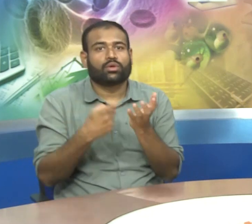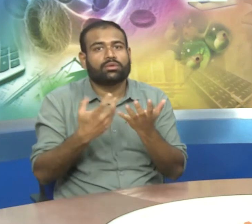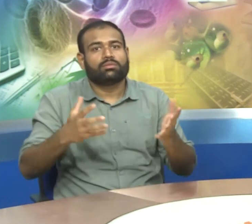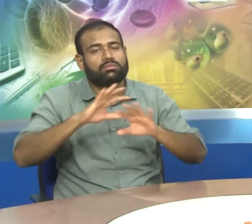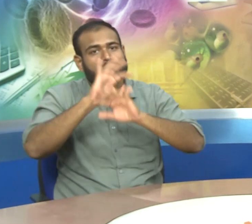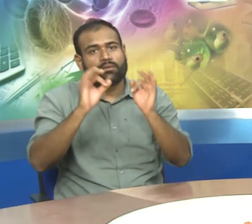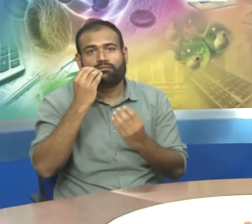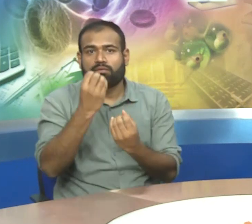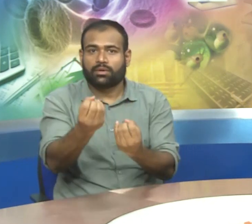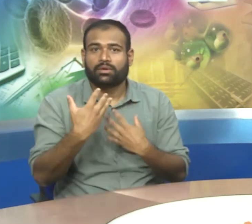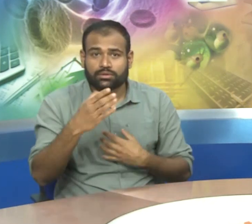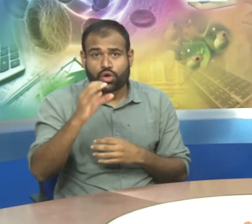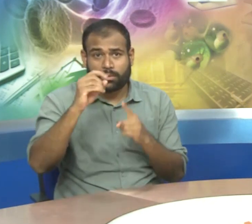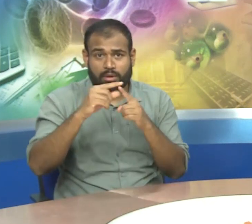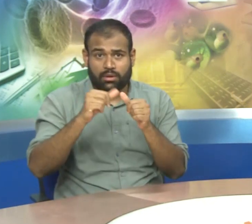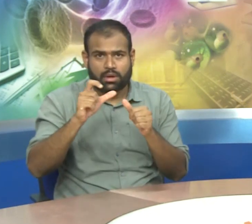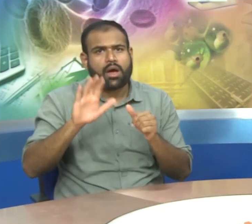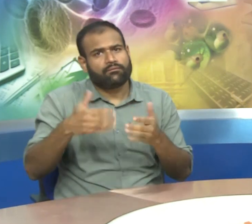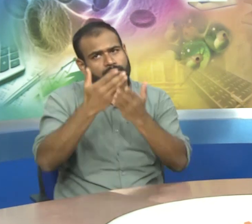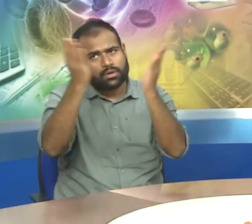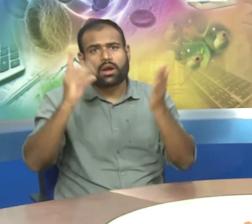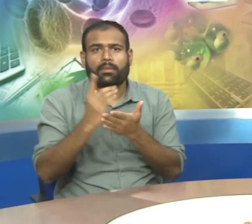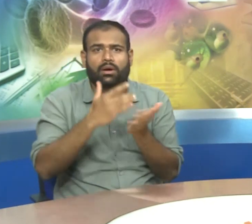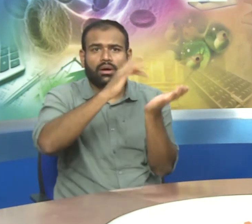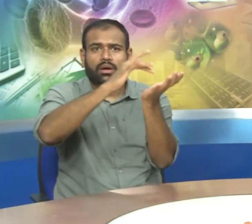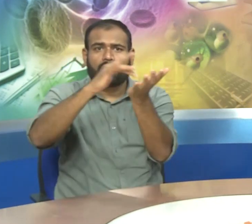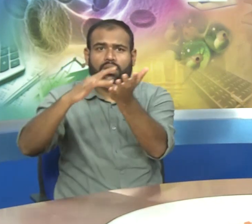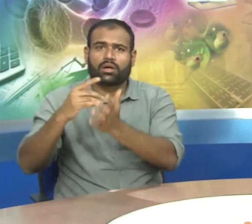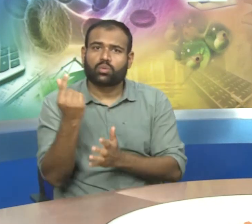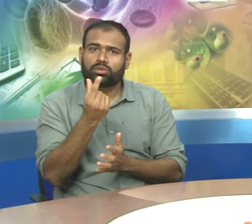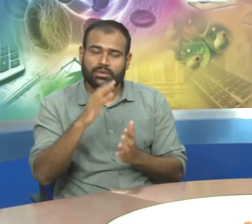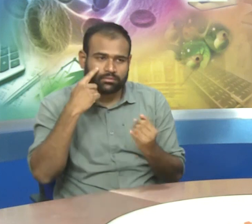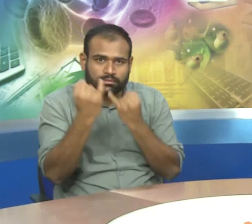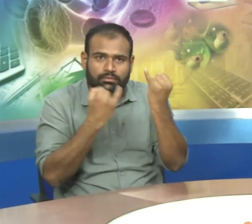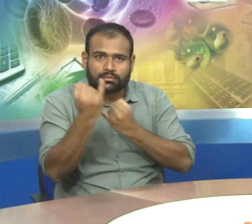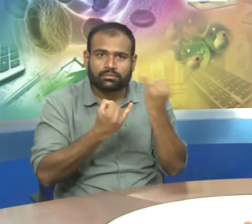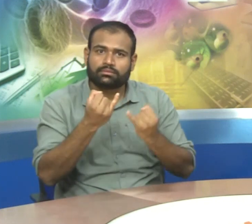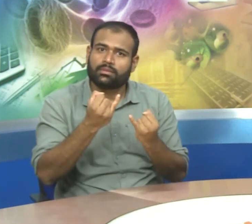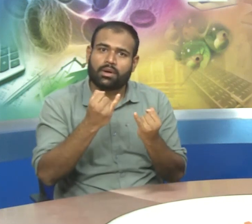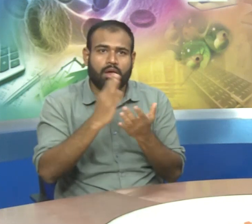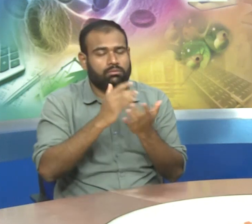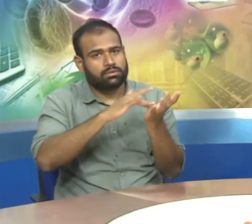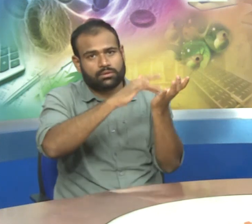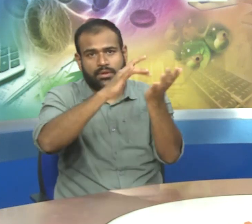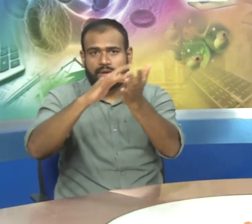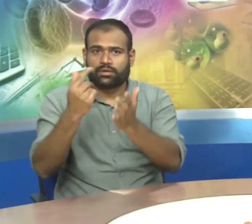It is computerized catalog of library resources available to public for searching online.